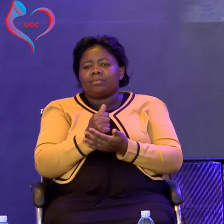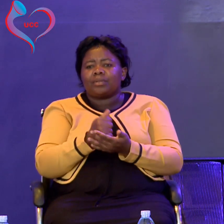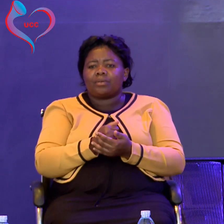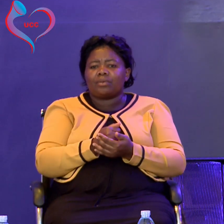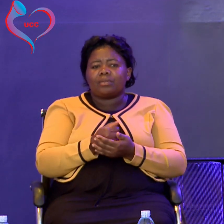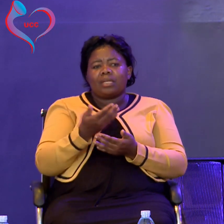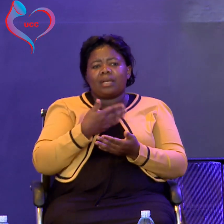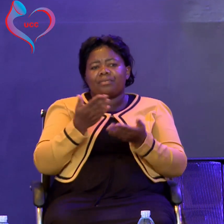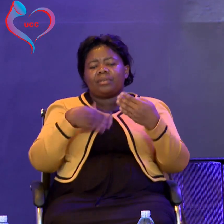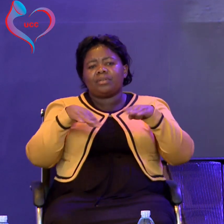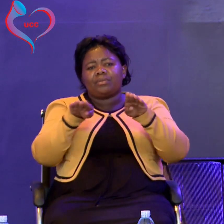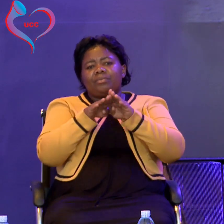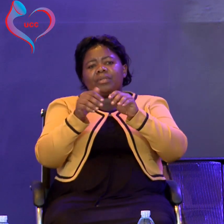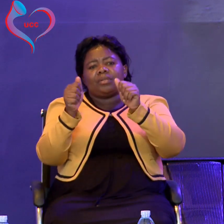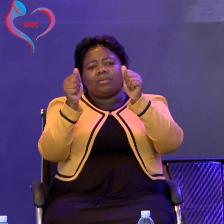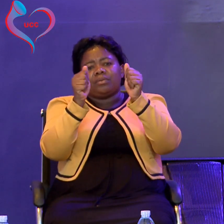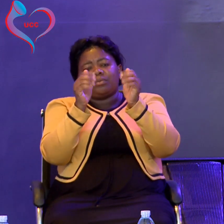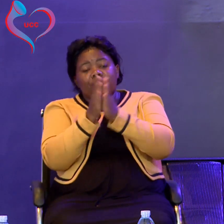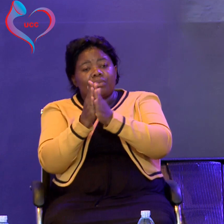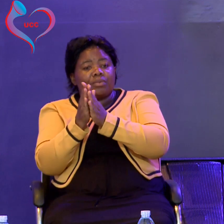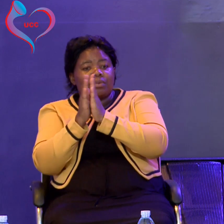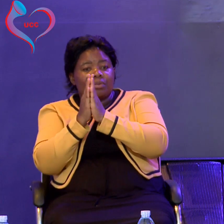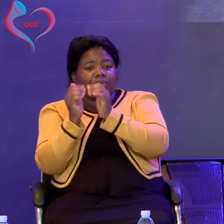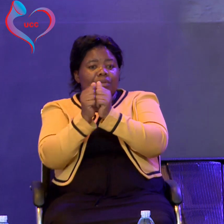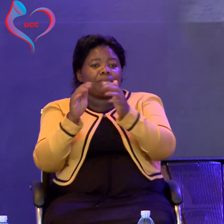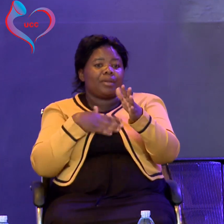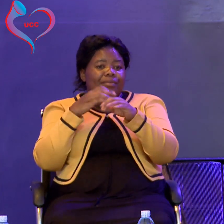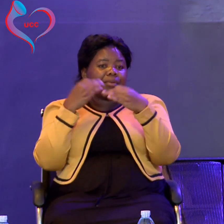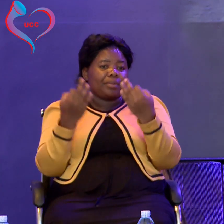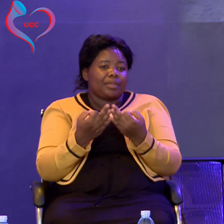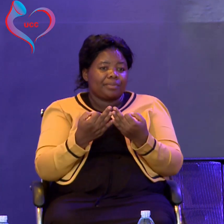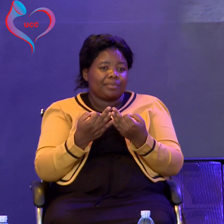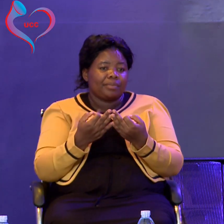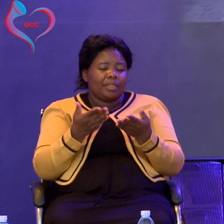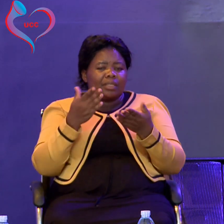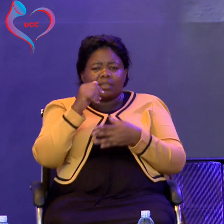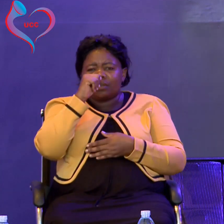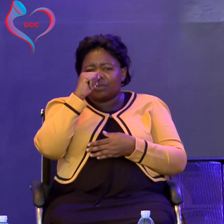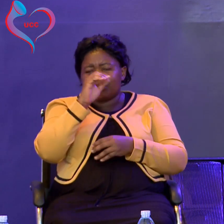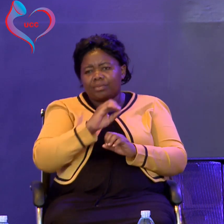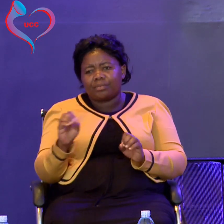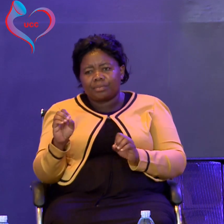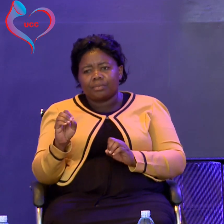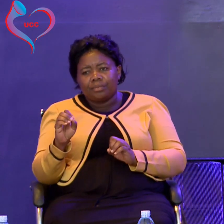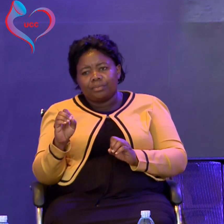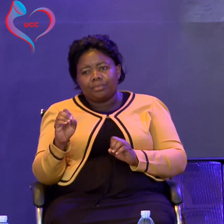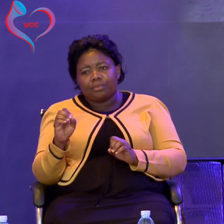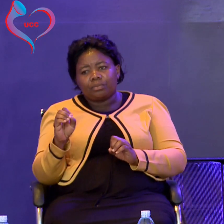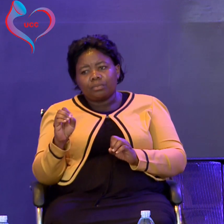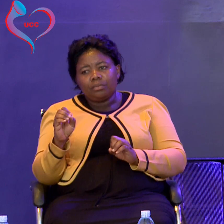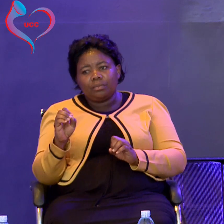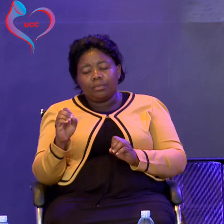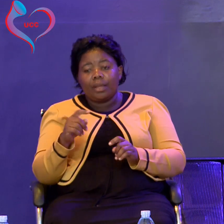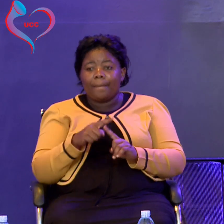n'omukyala. And I told you I won't be able to make it because I purpose to pray with my wife and the children. Agotegaba malala. That is never pride. Nekuba